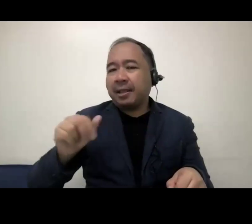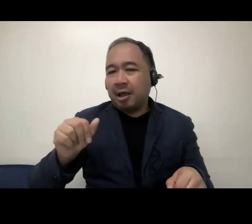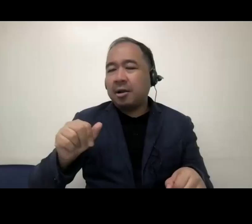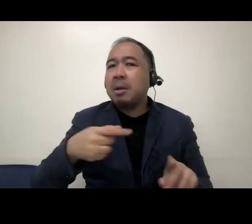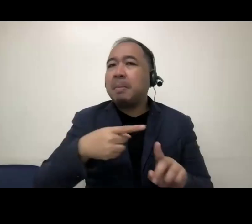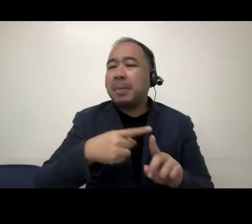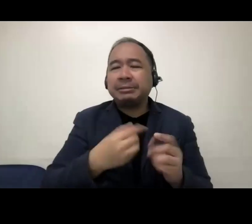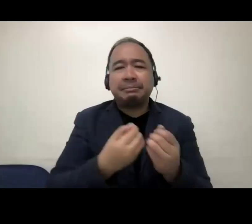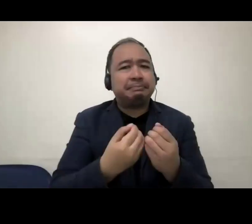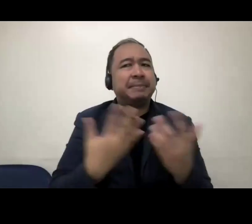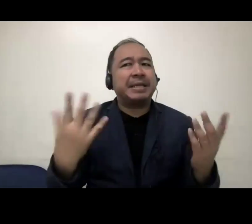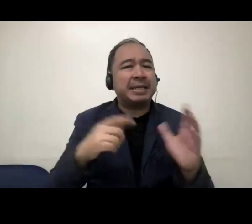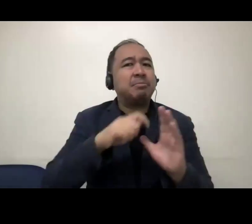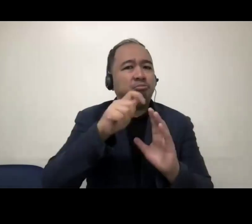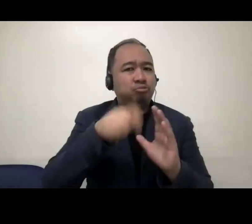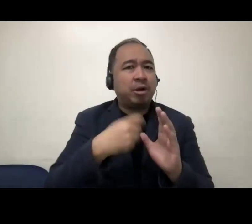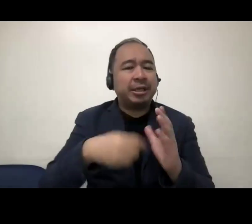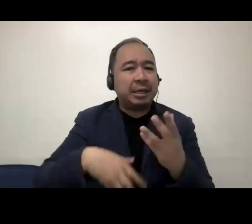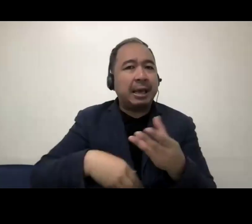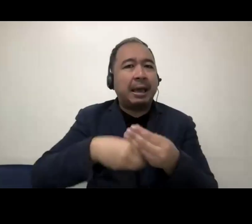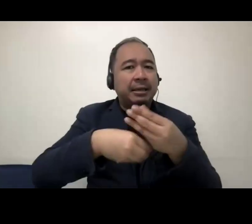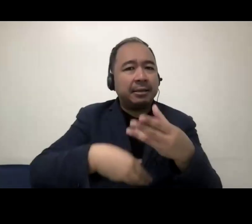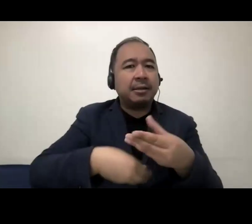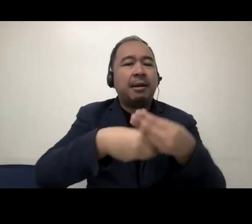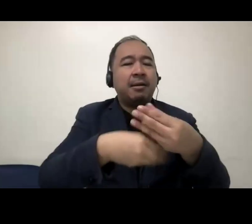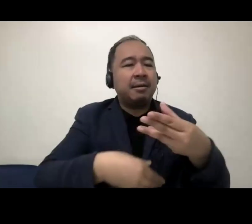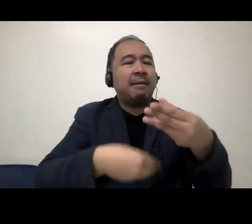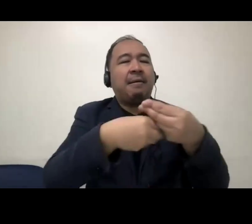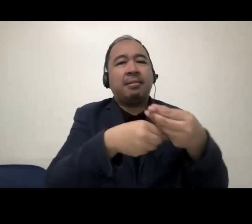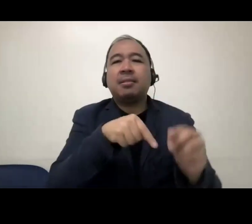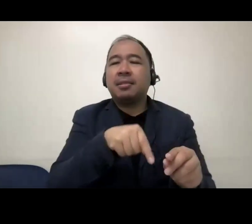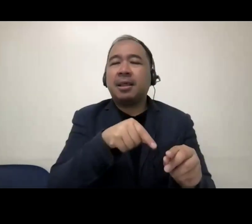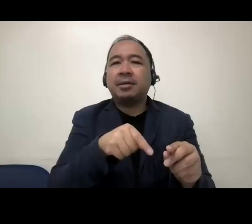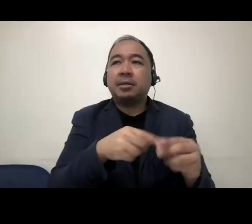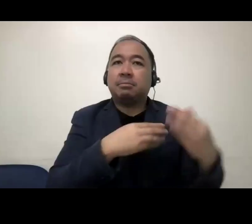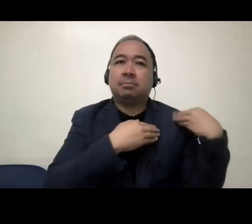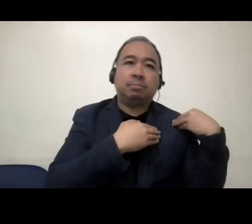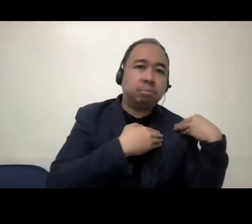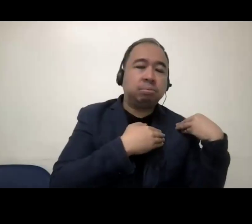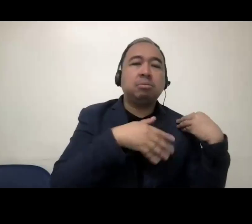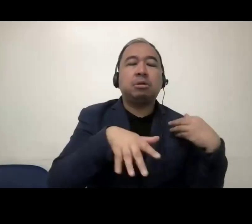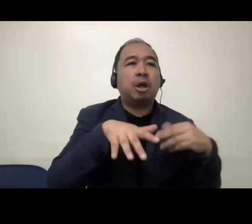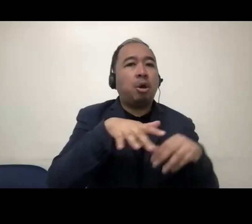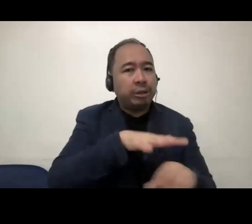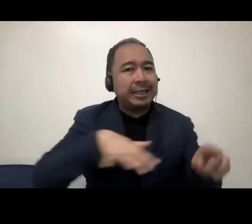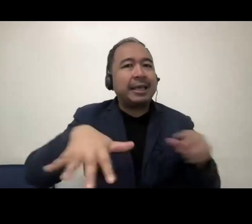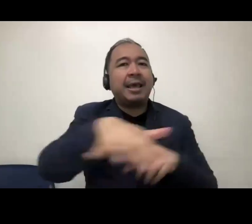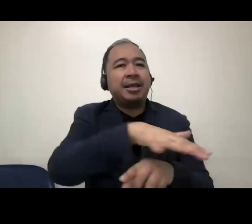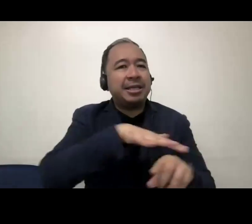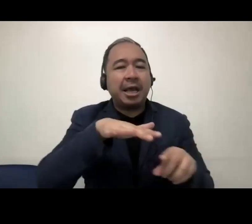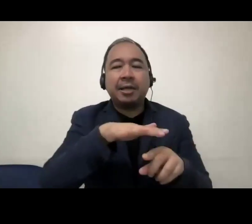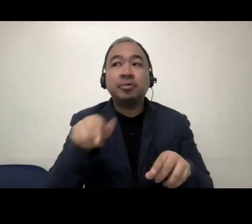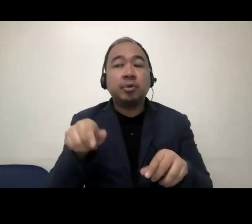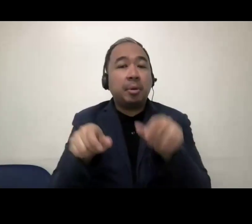many such projects, and it is going to it's overburdening the whole space altogether. And the people